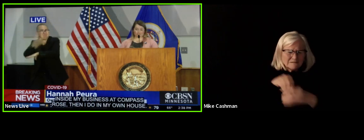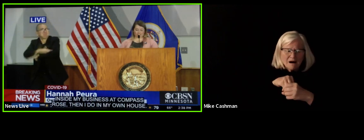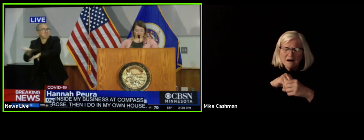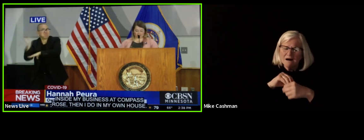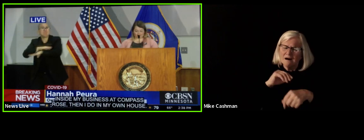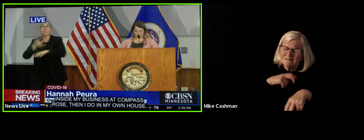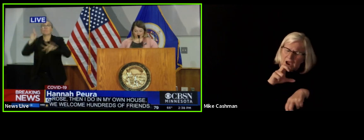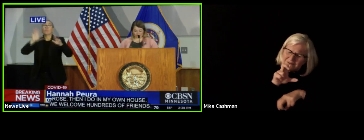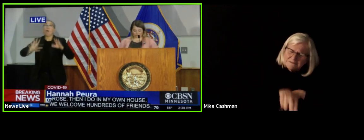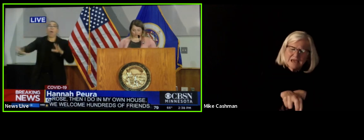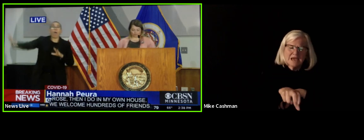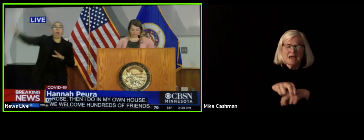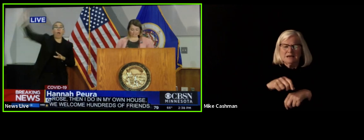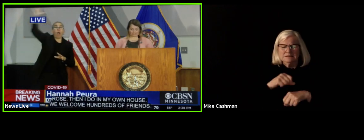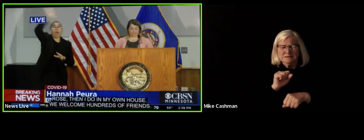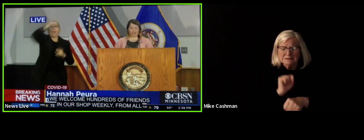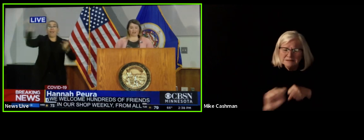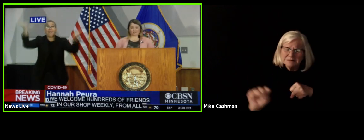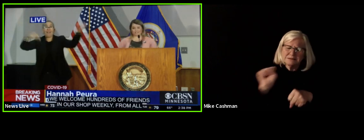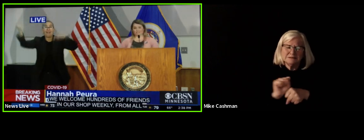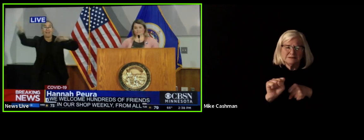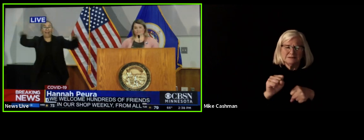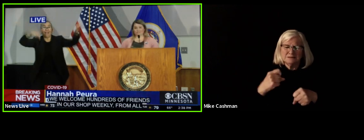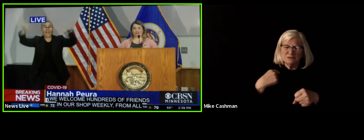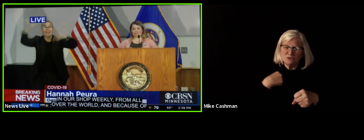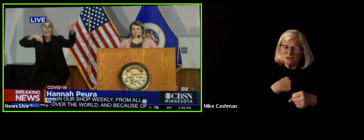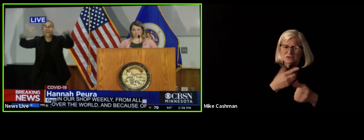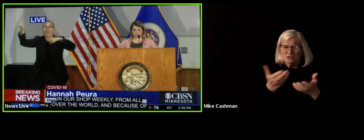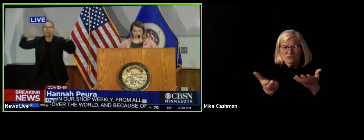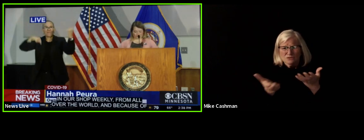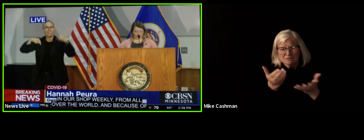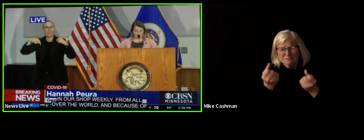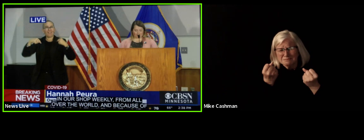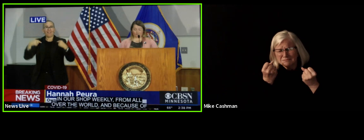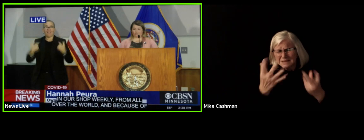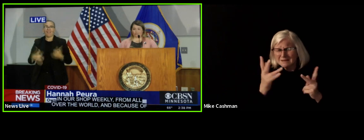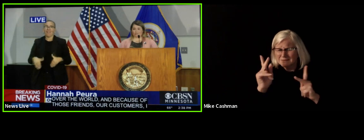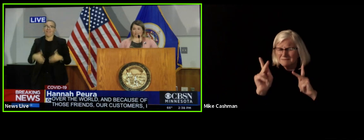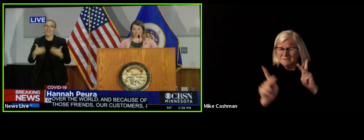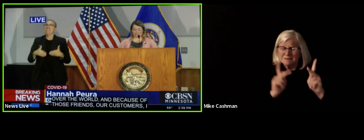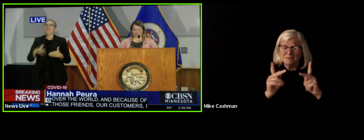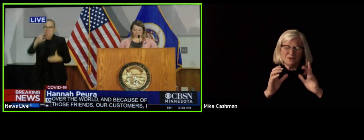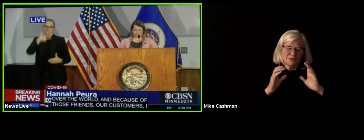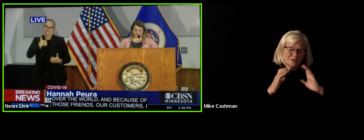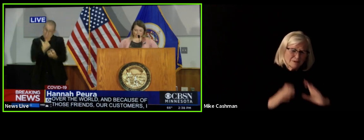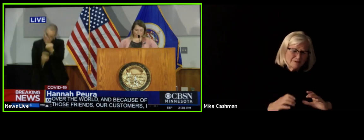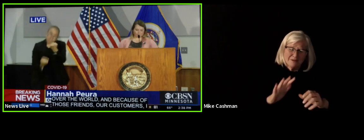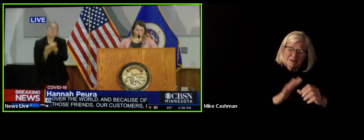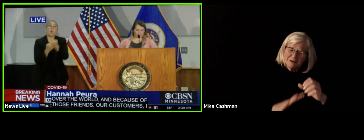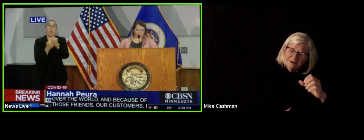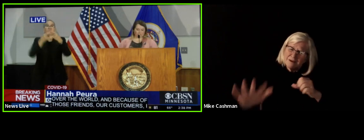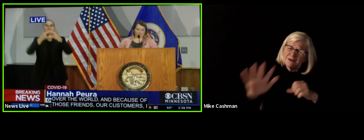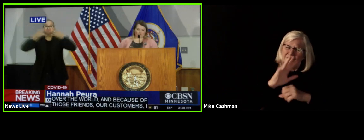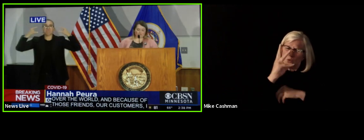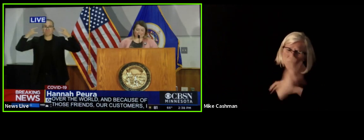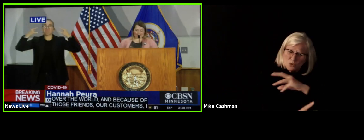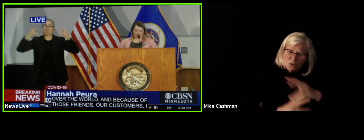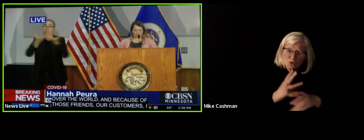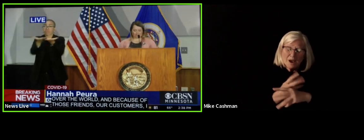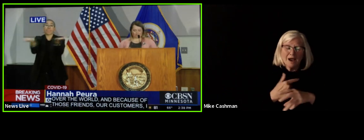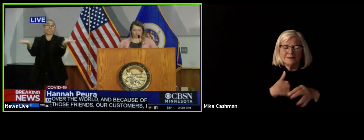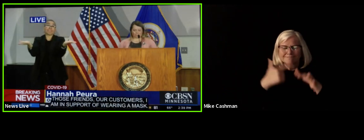And because of those friends, our customers, I'm in support of wearing a mask.